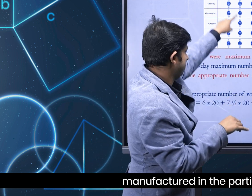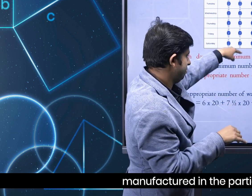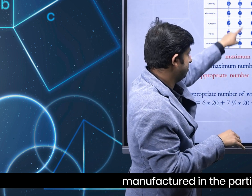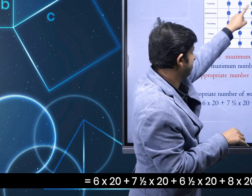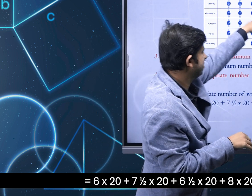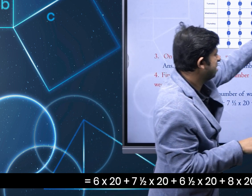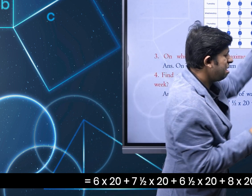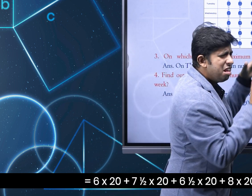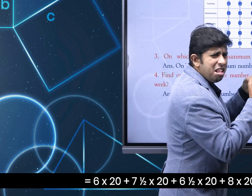is equal to